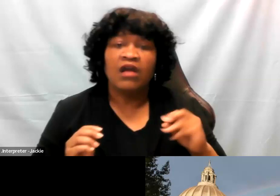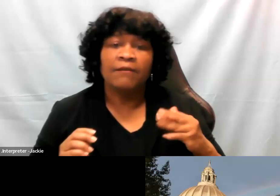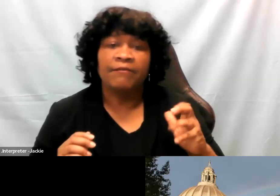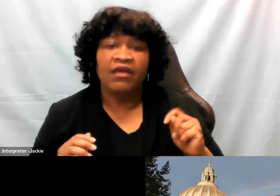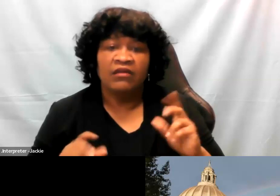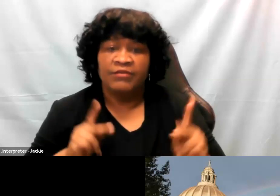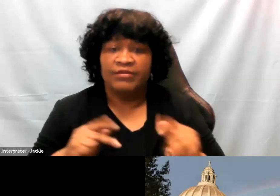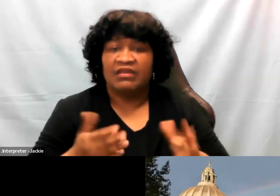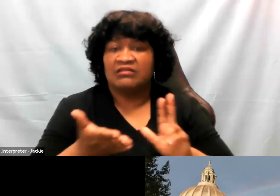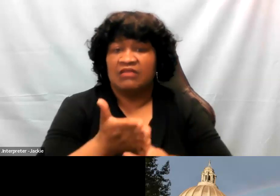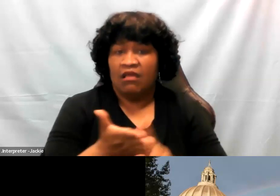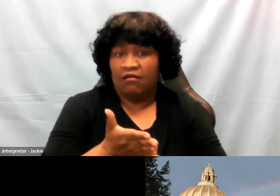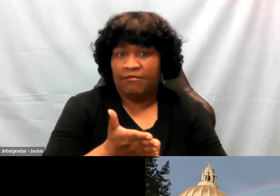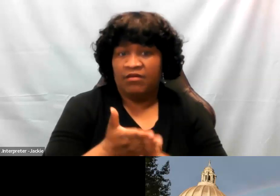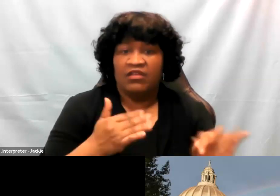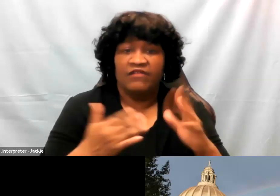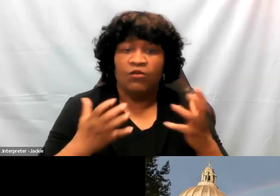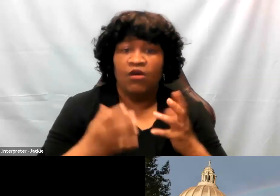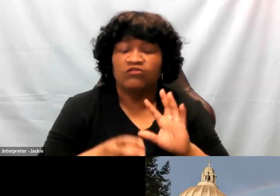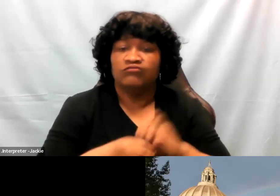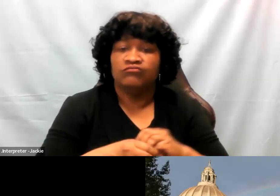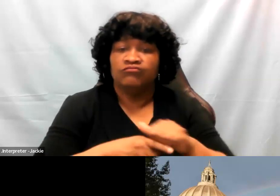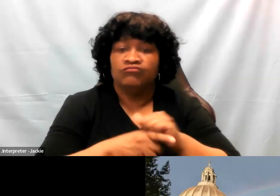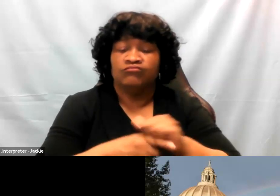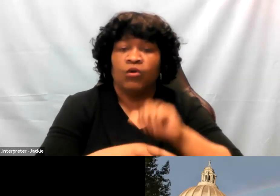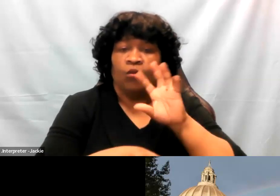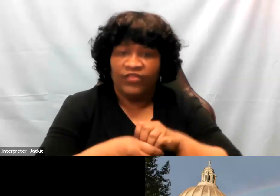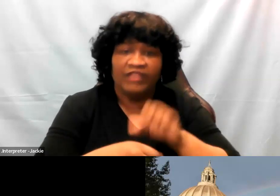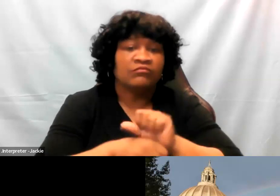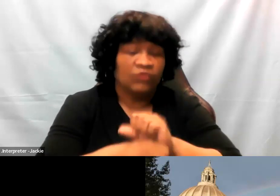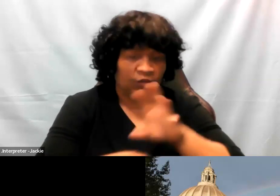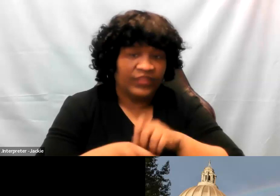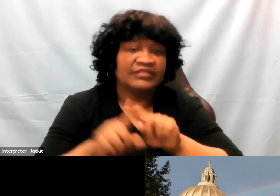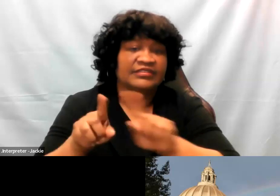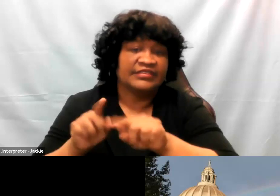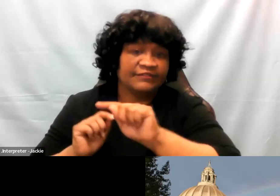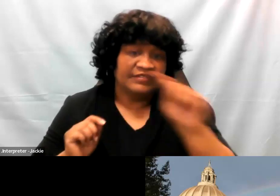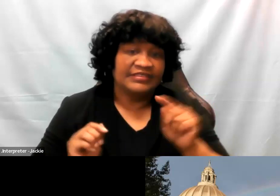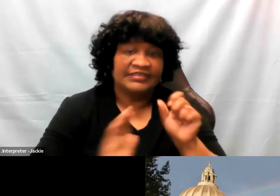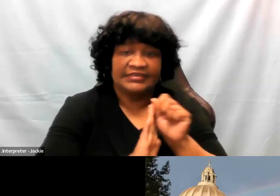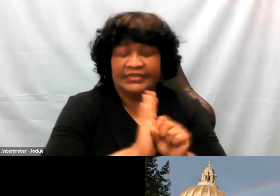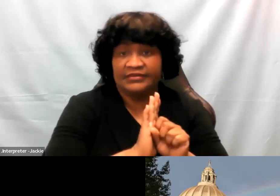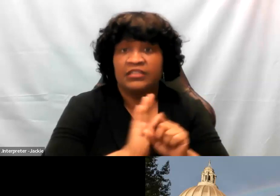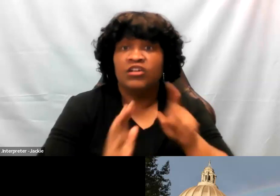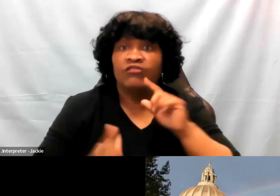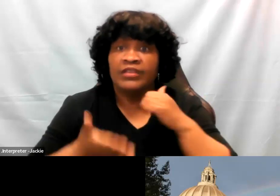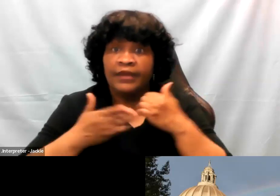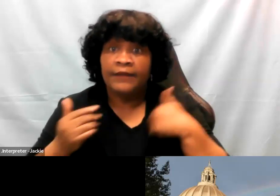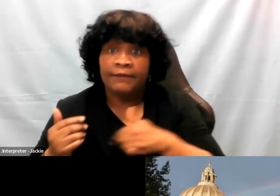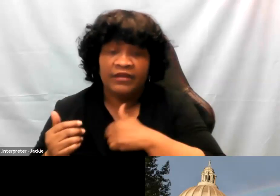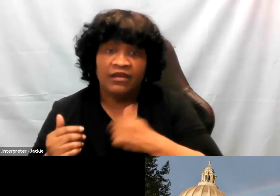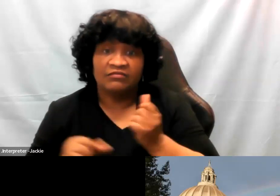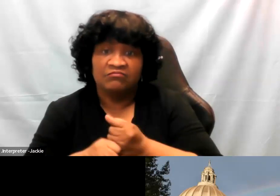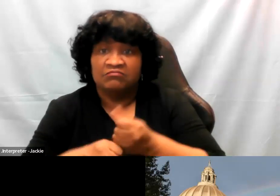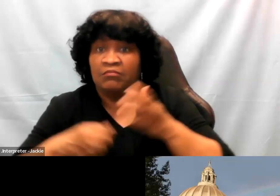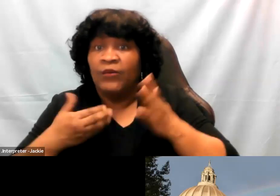sign up and then they can practice within different states. And so kind of hopefully helping us making it